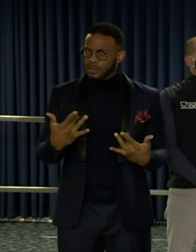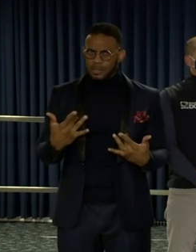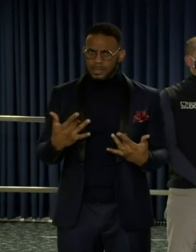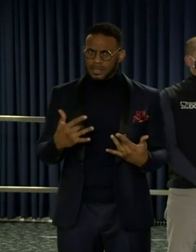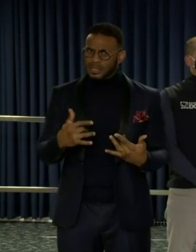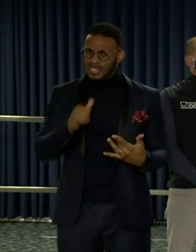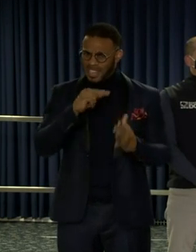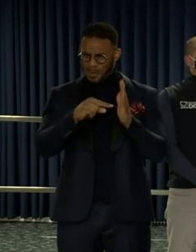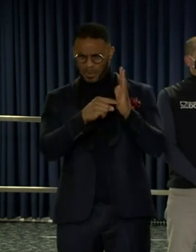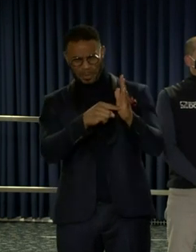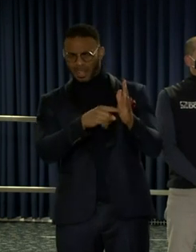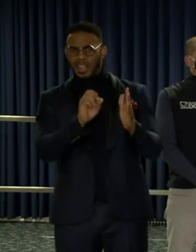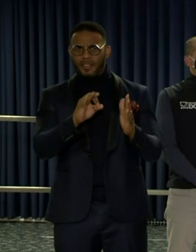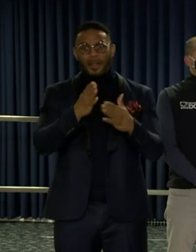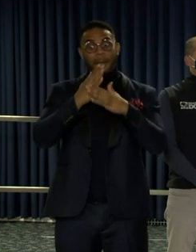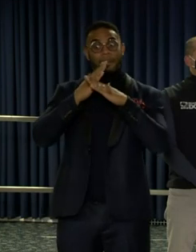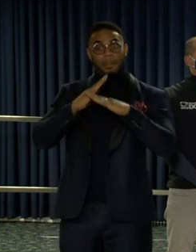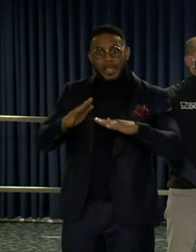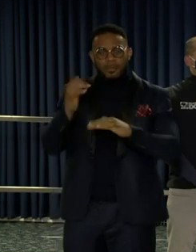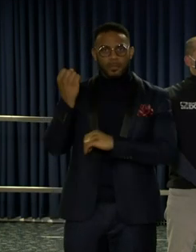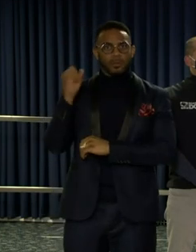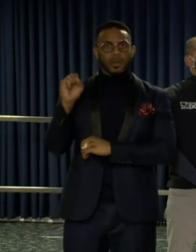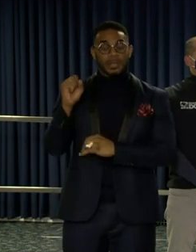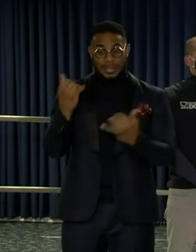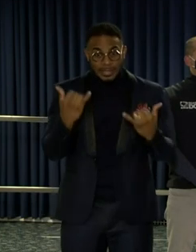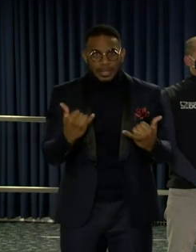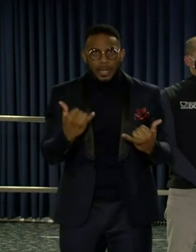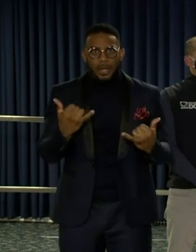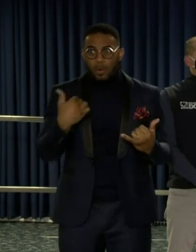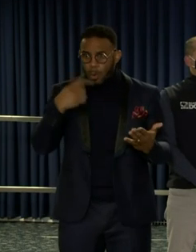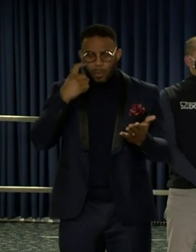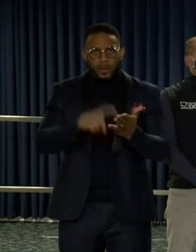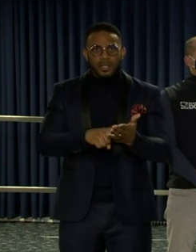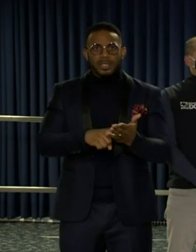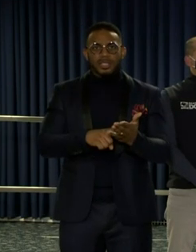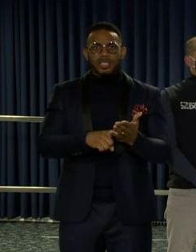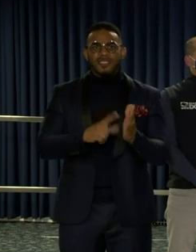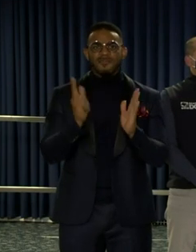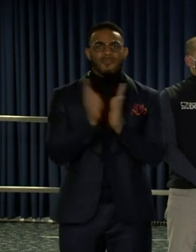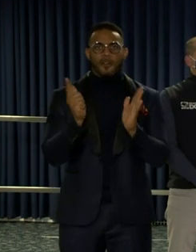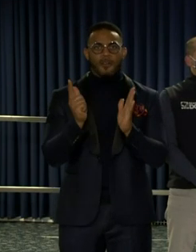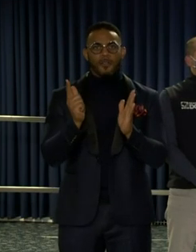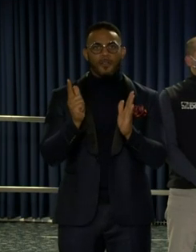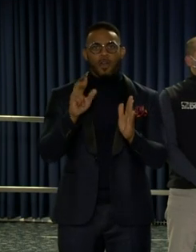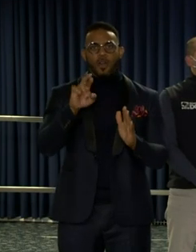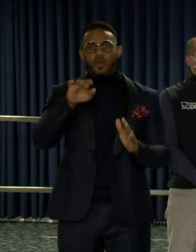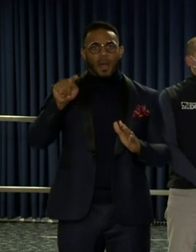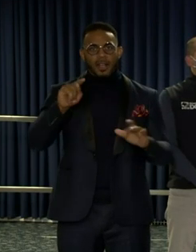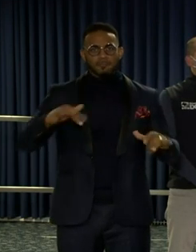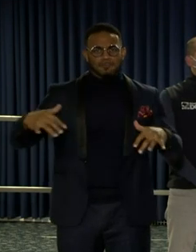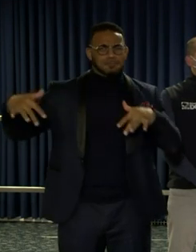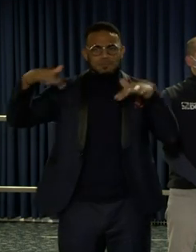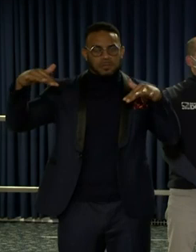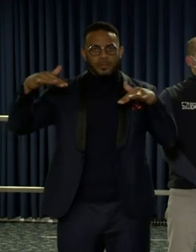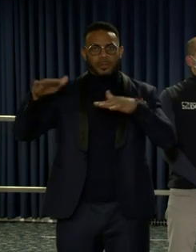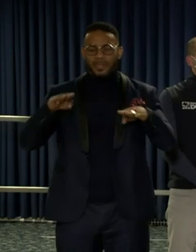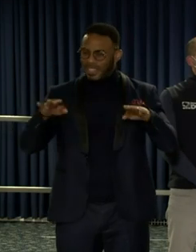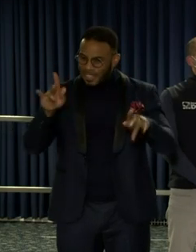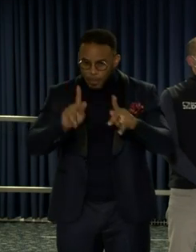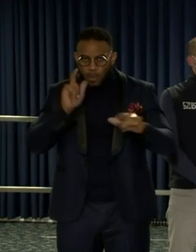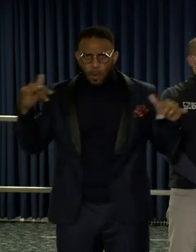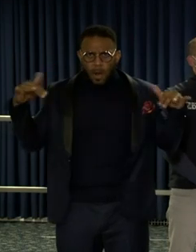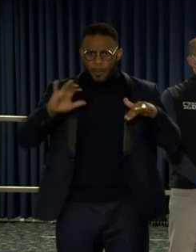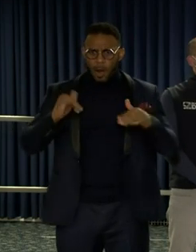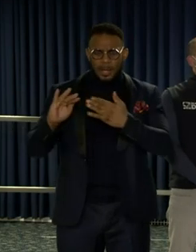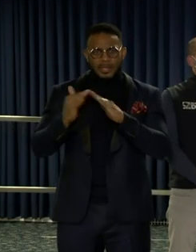not representation of peaceful protests. Today, what we witnessed was unlawful, riotous behavior. And people that come